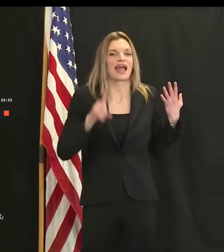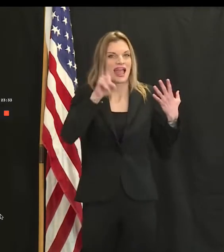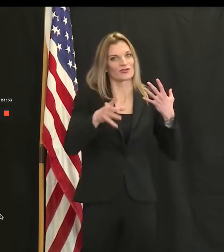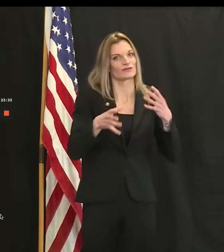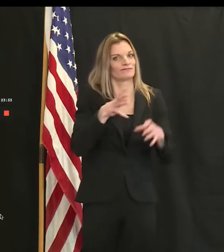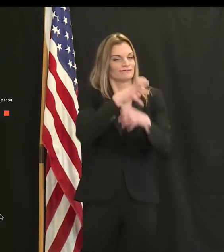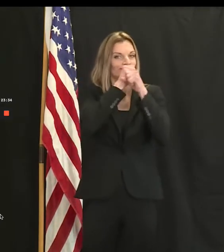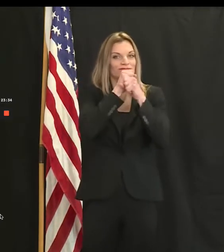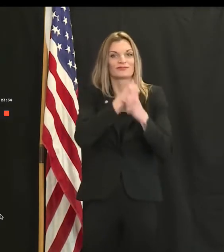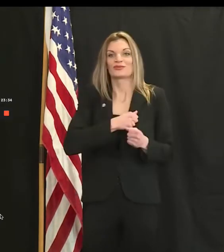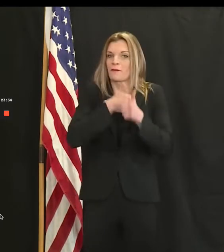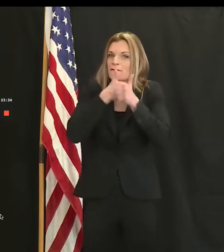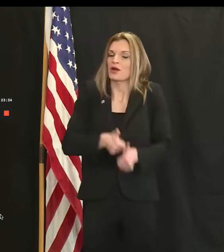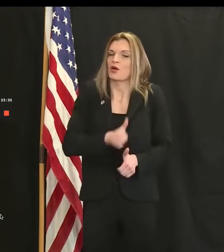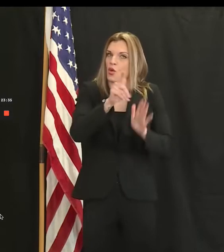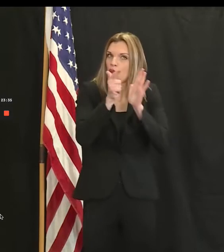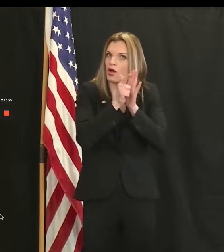I'm sorry, pursuant to statute.